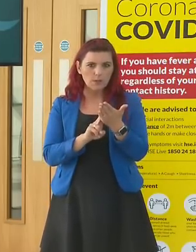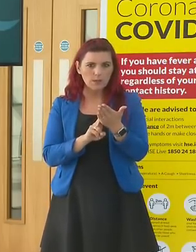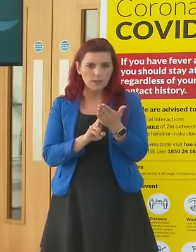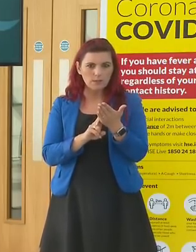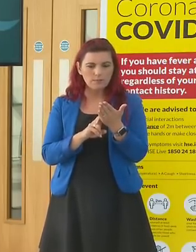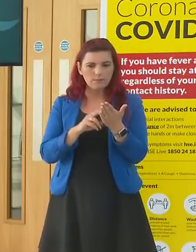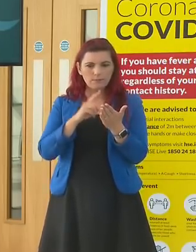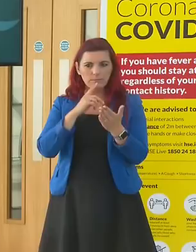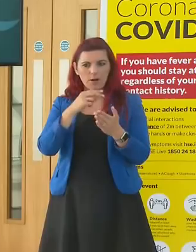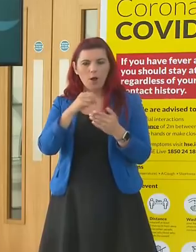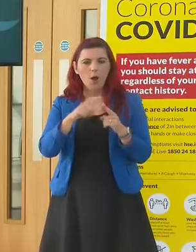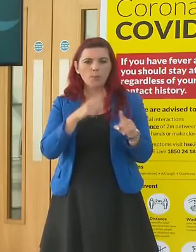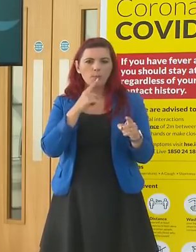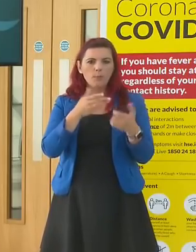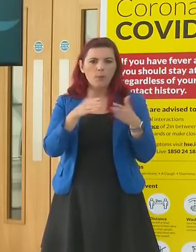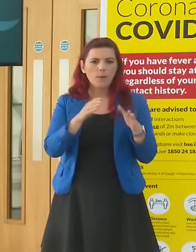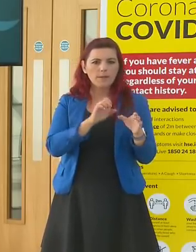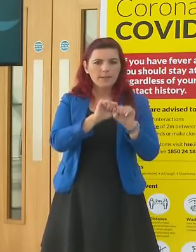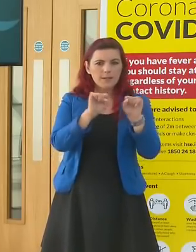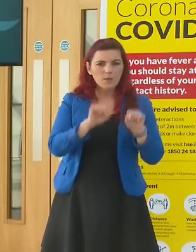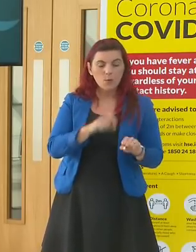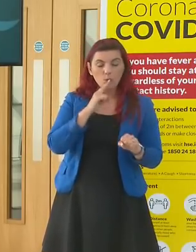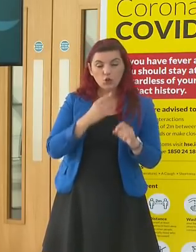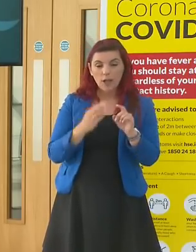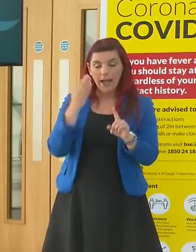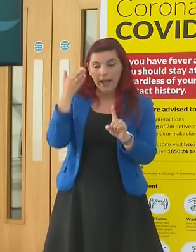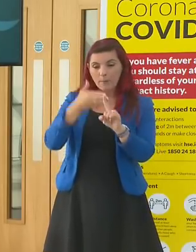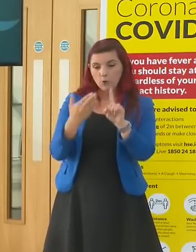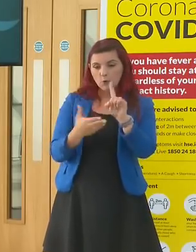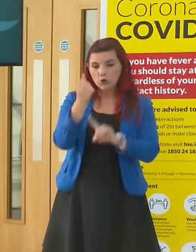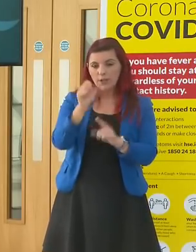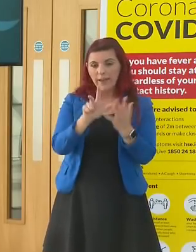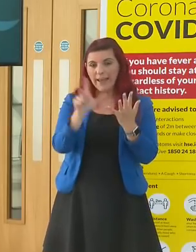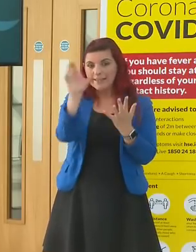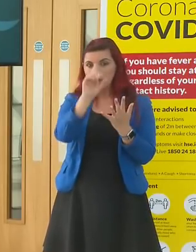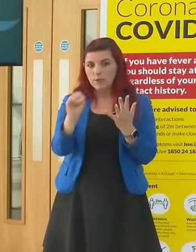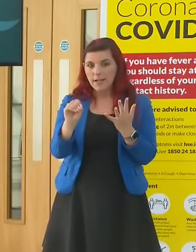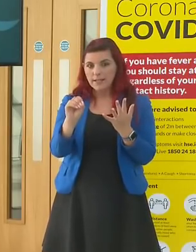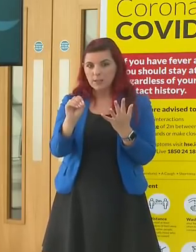and what you would be aiming to strive to achieve 80% occupancy level overall.